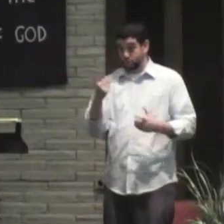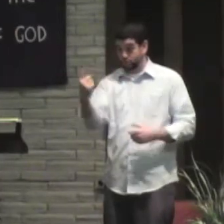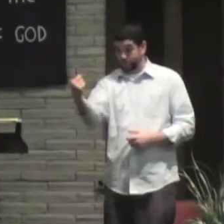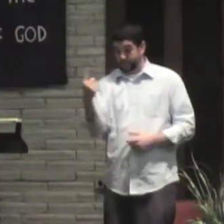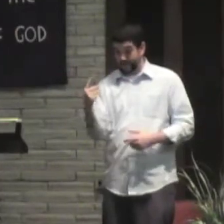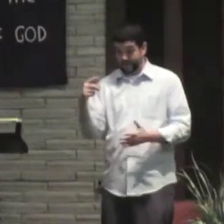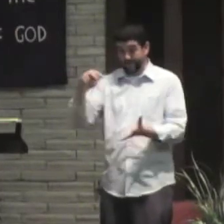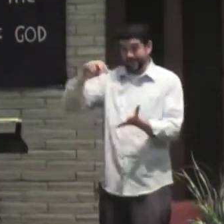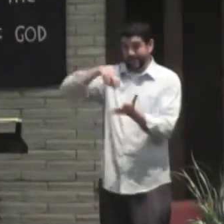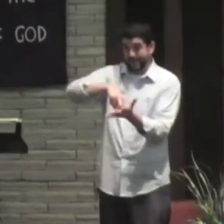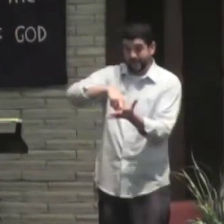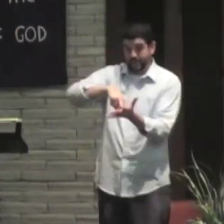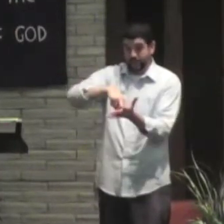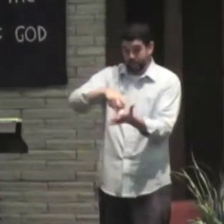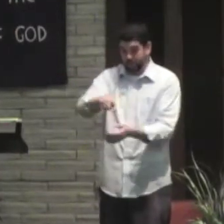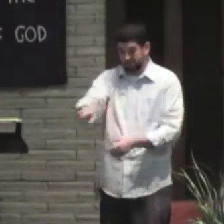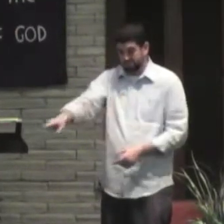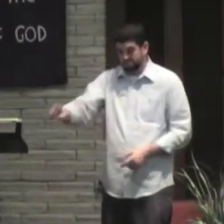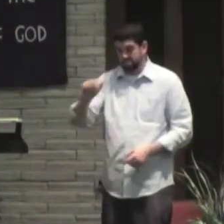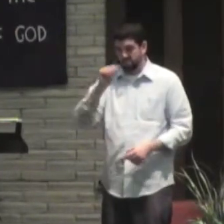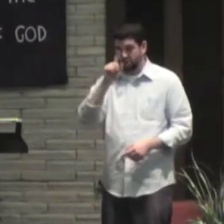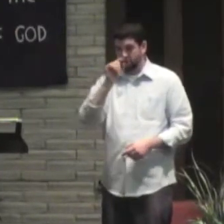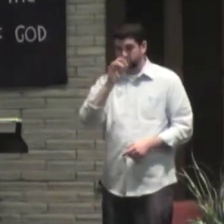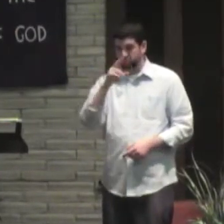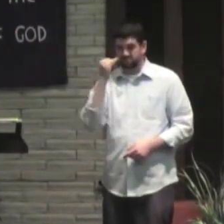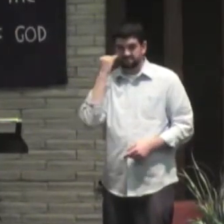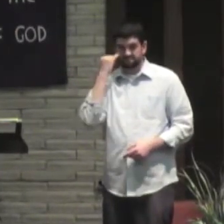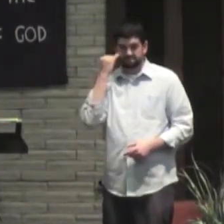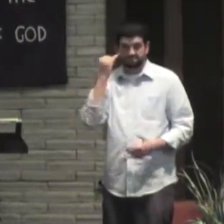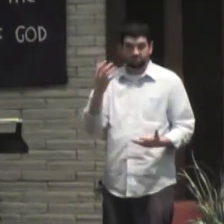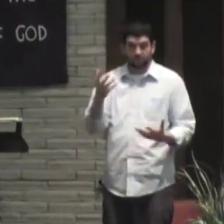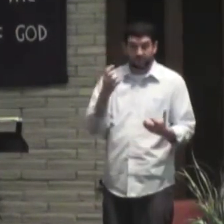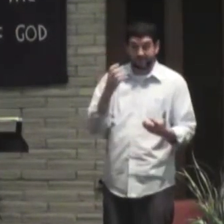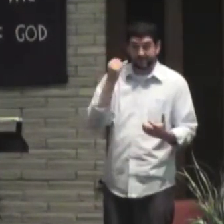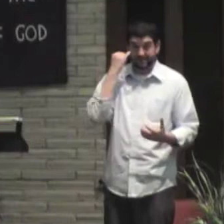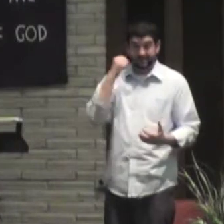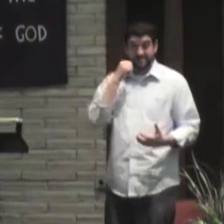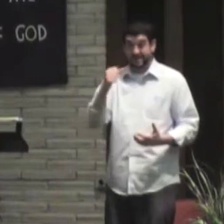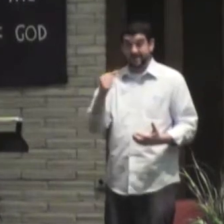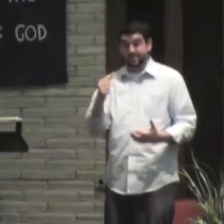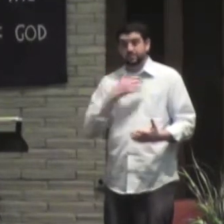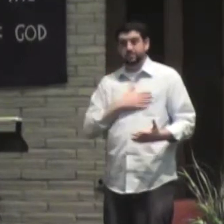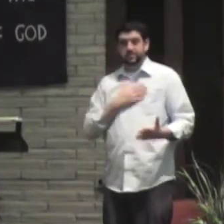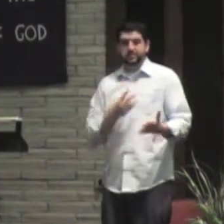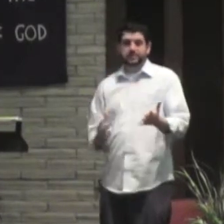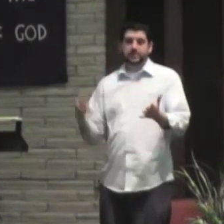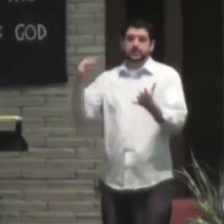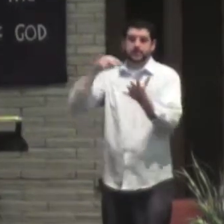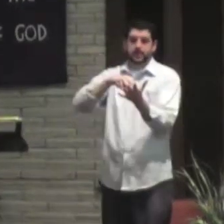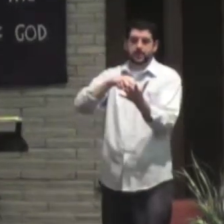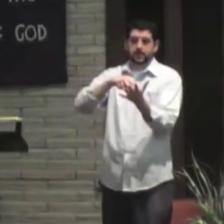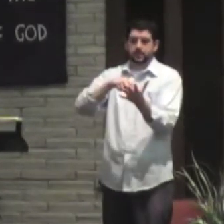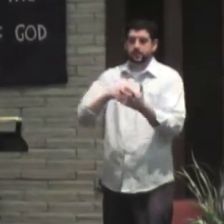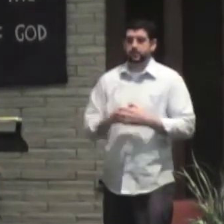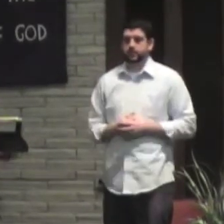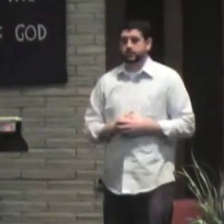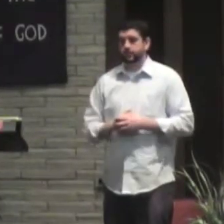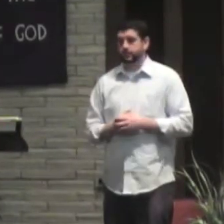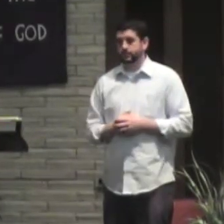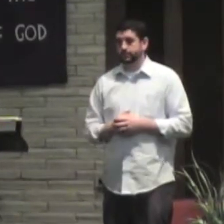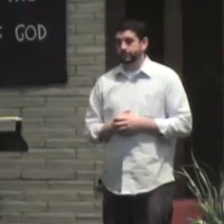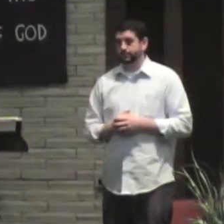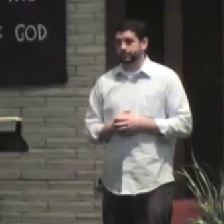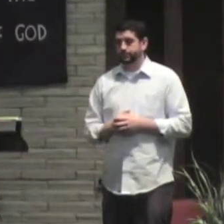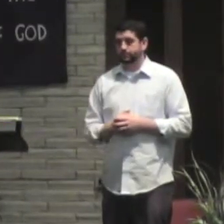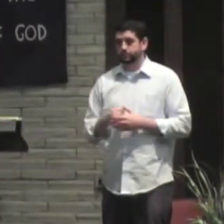kneel up at the altar, or if not, if you will stand with me